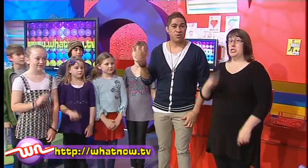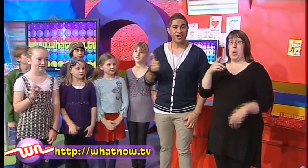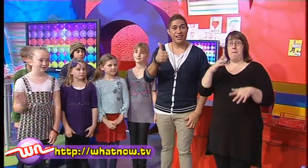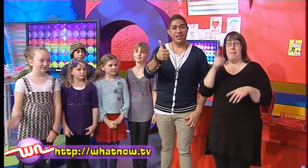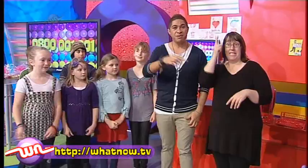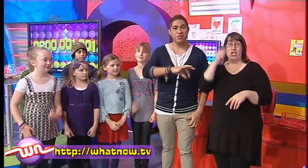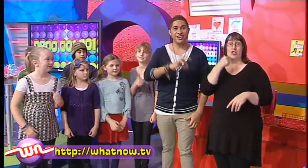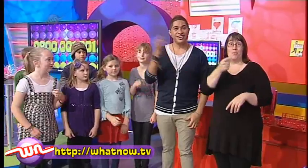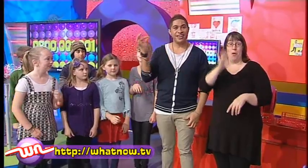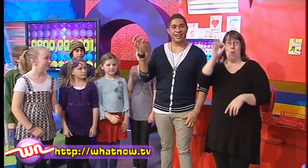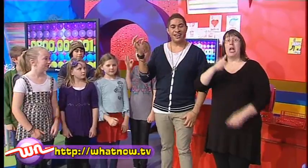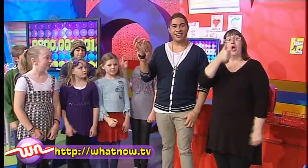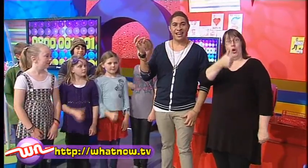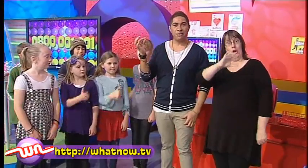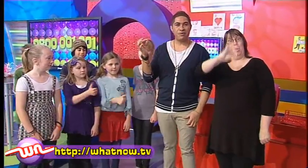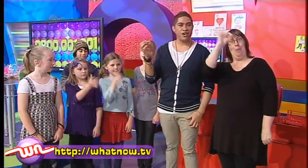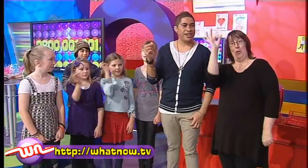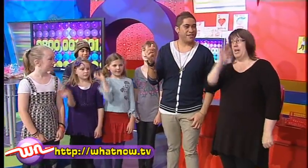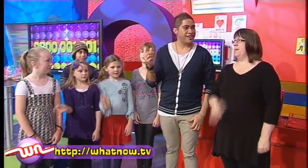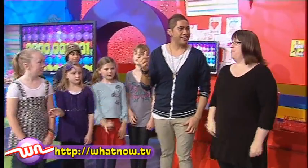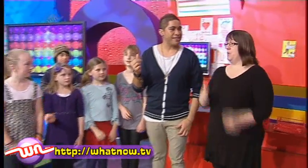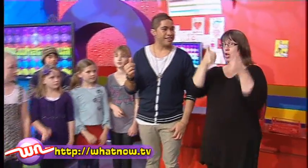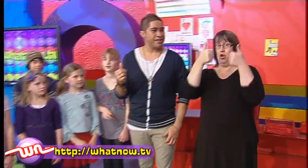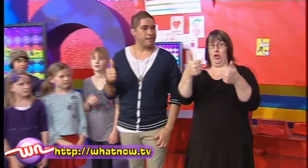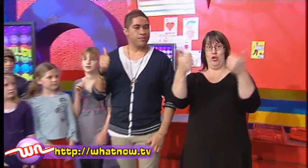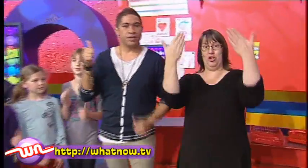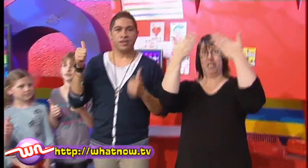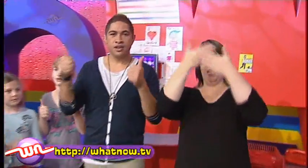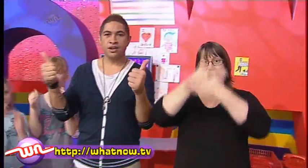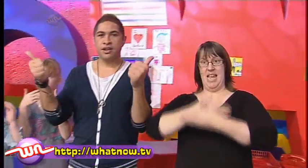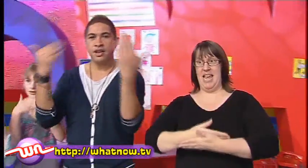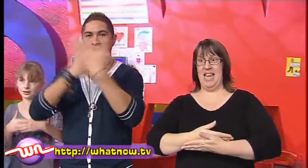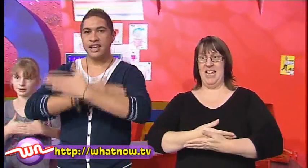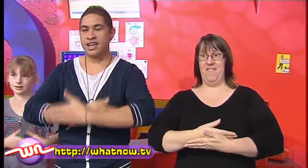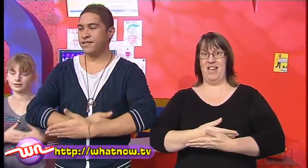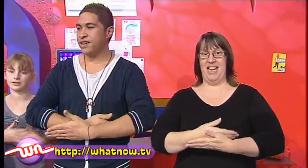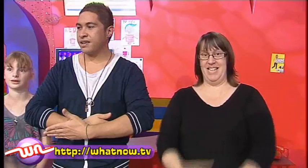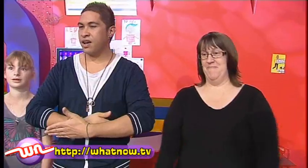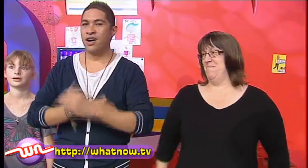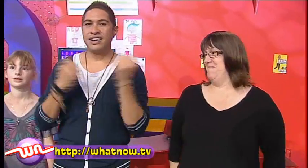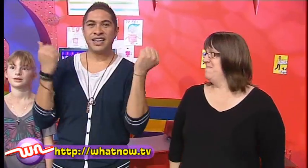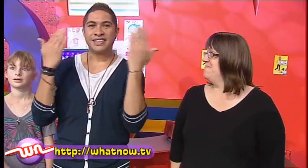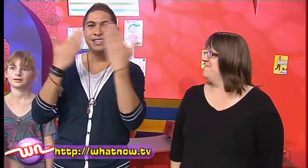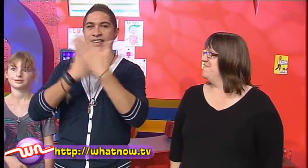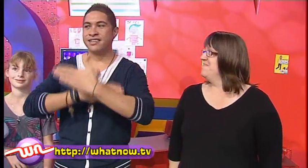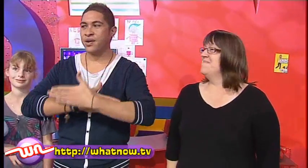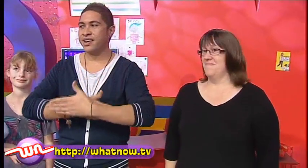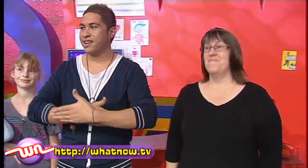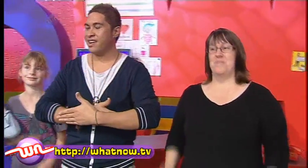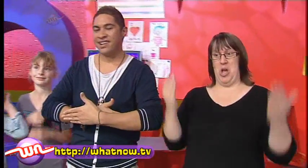morning. Good morning. I like that. And what about good evening? Good. Good evening. Oh, it's like the sun going down. I like